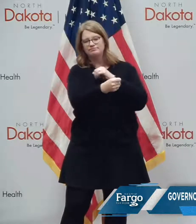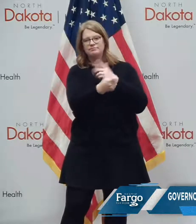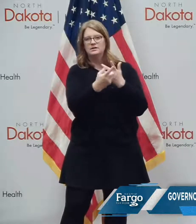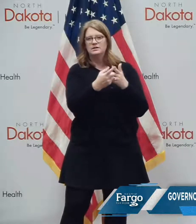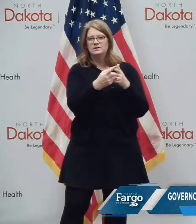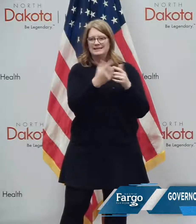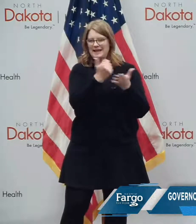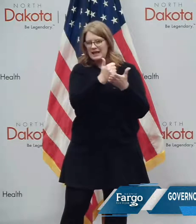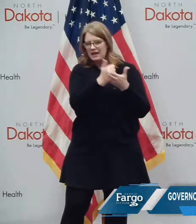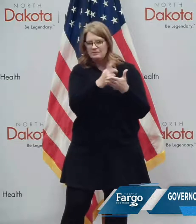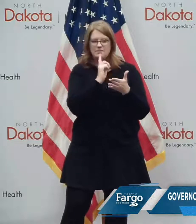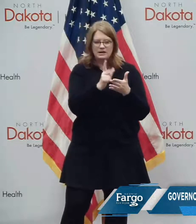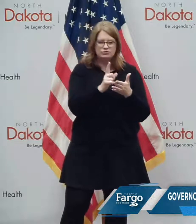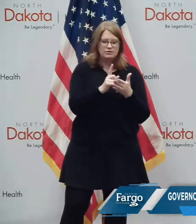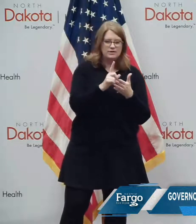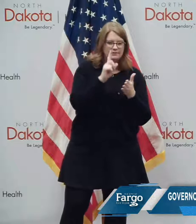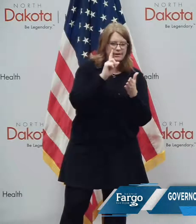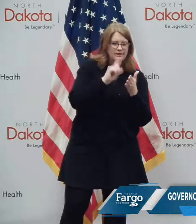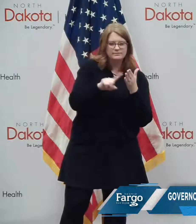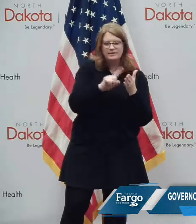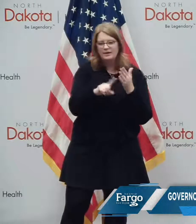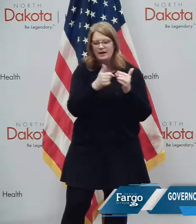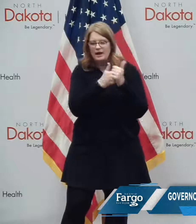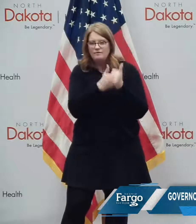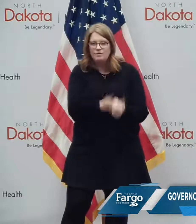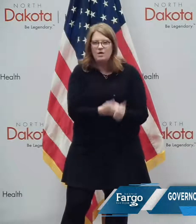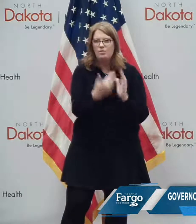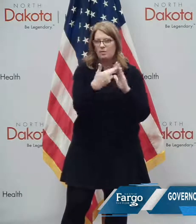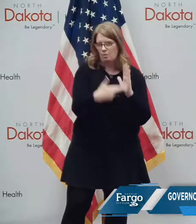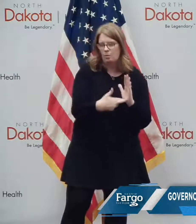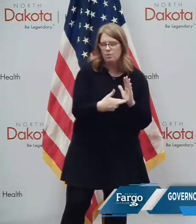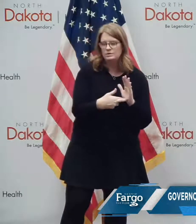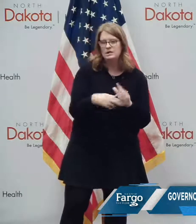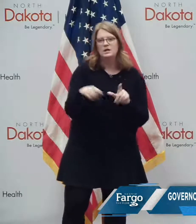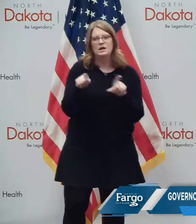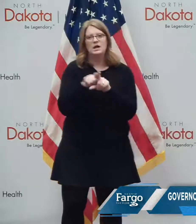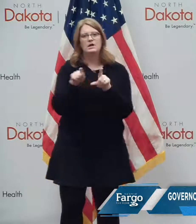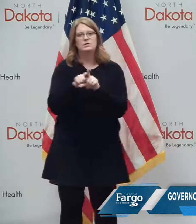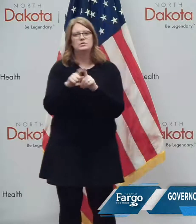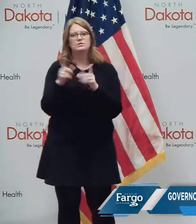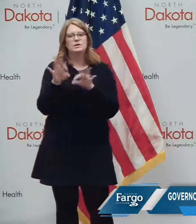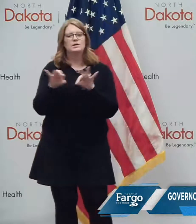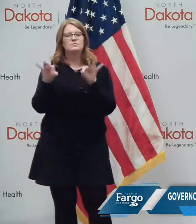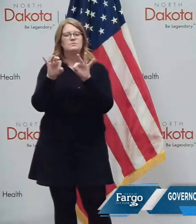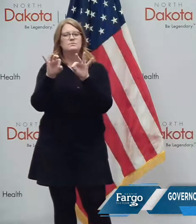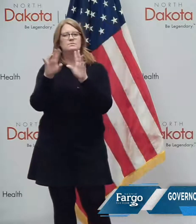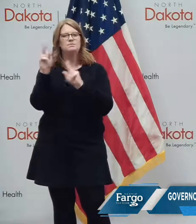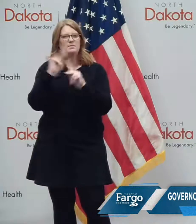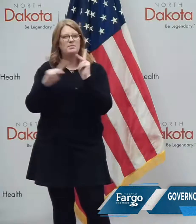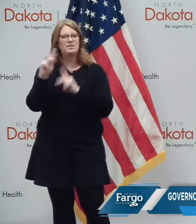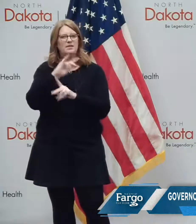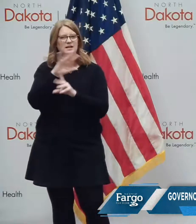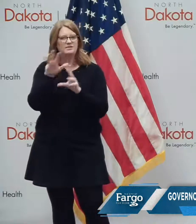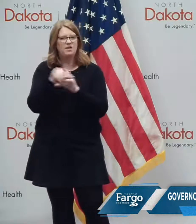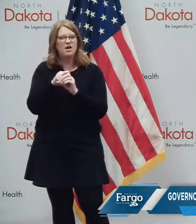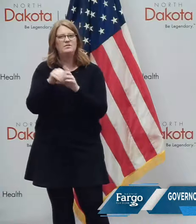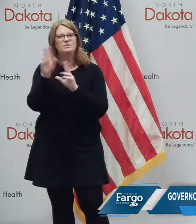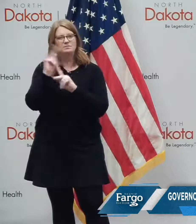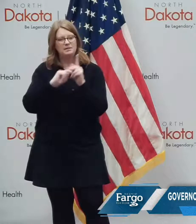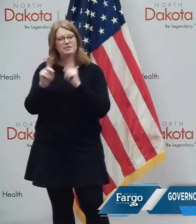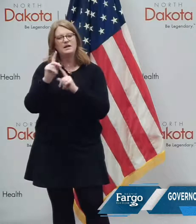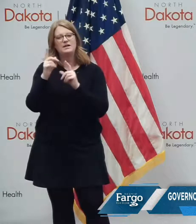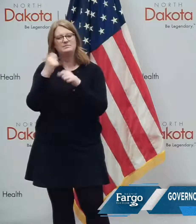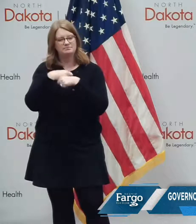being followed. And there's also a collaboration happening between key stakeholders to take a look at revised visitation